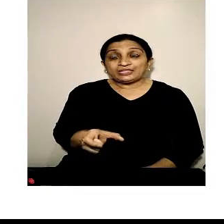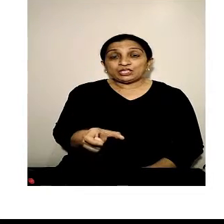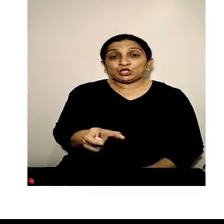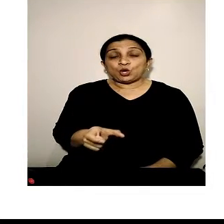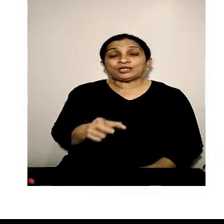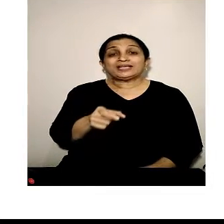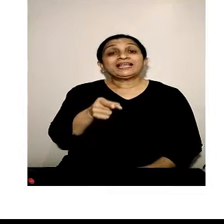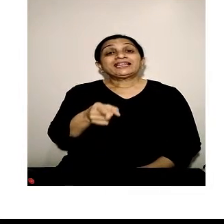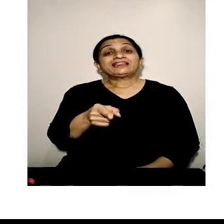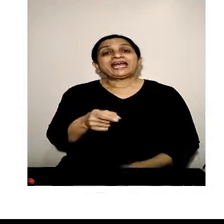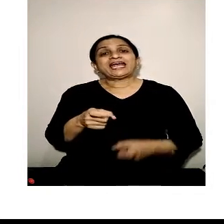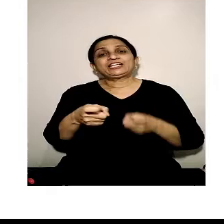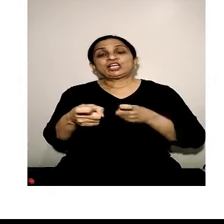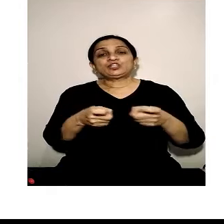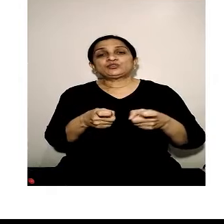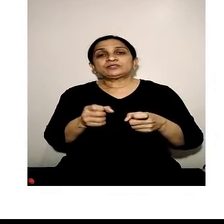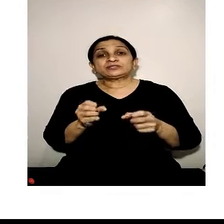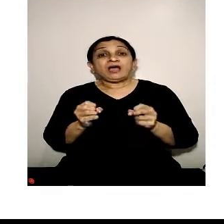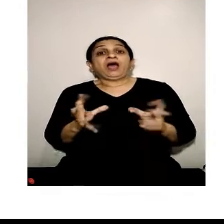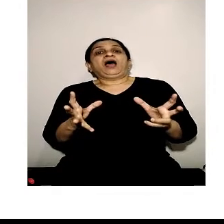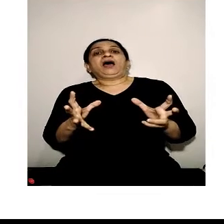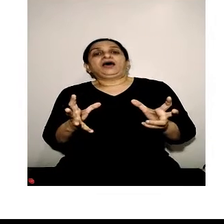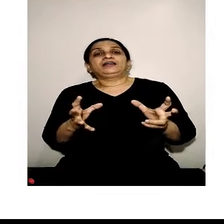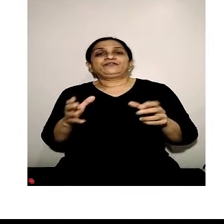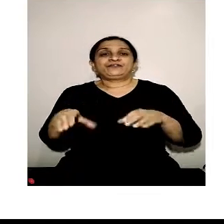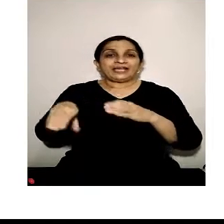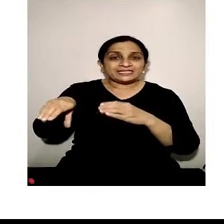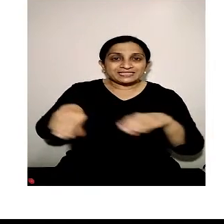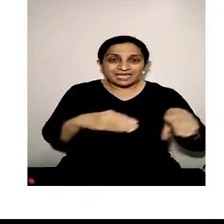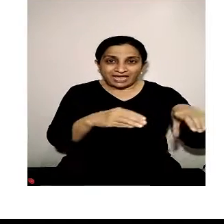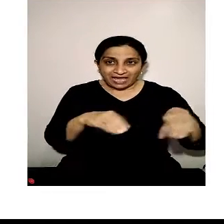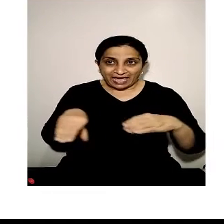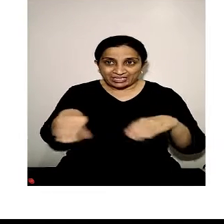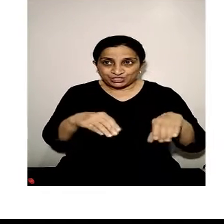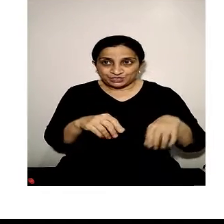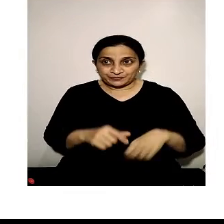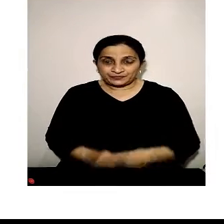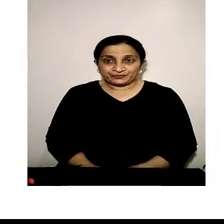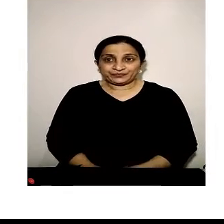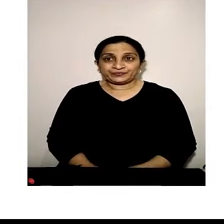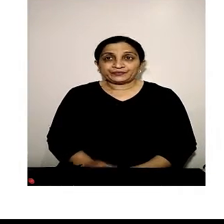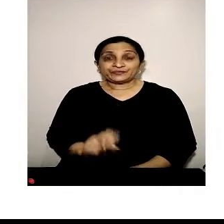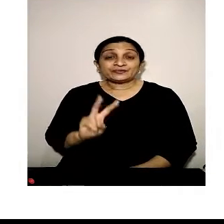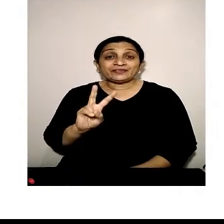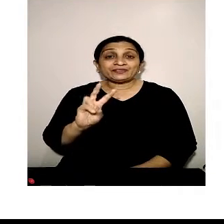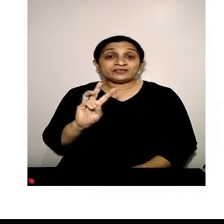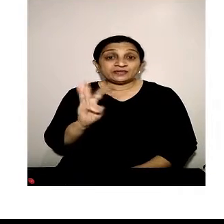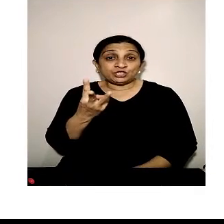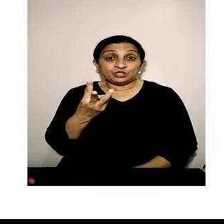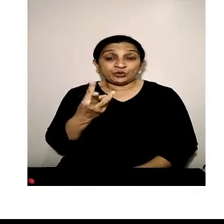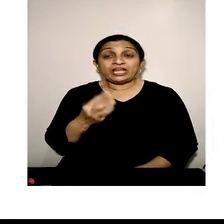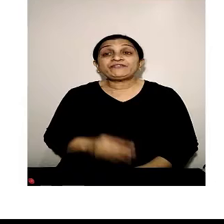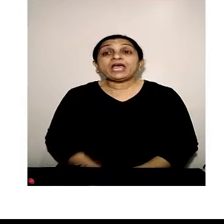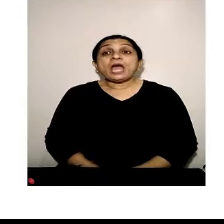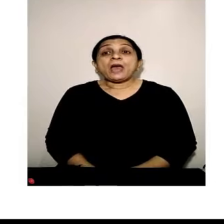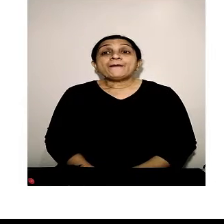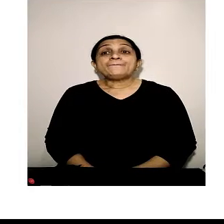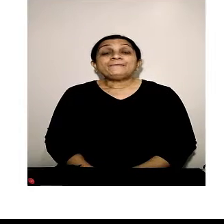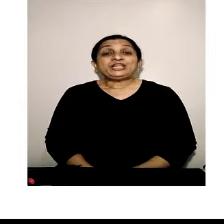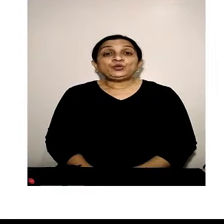spinal cord. That controls the reflex action. third you